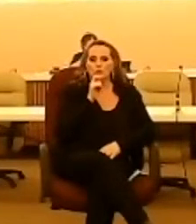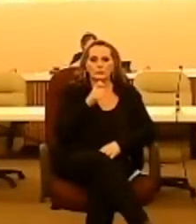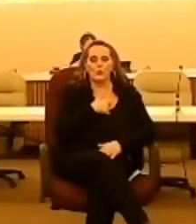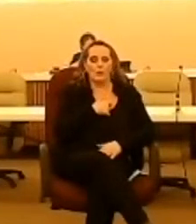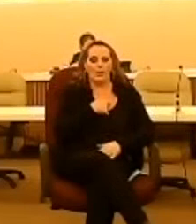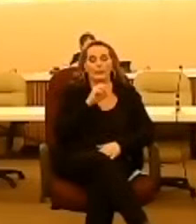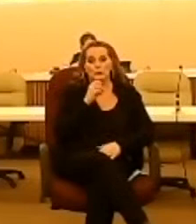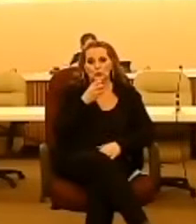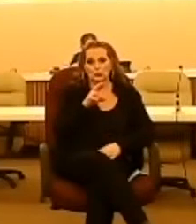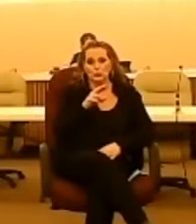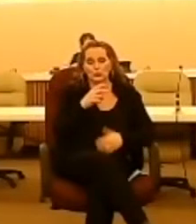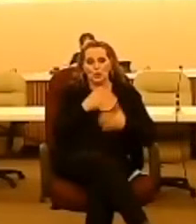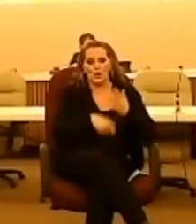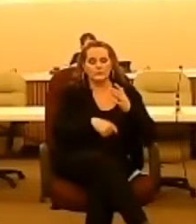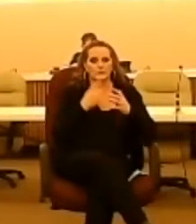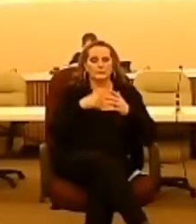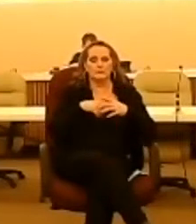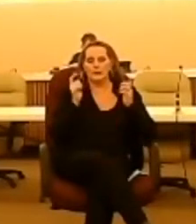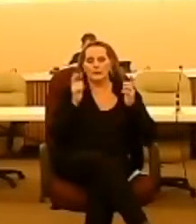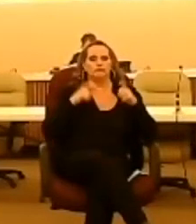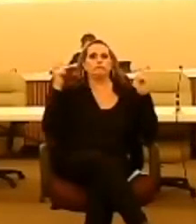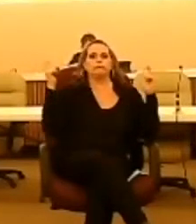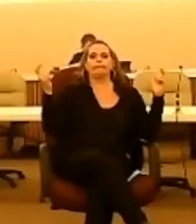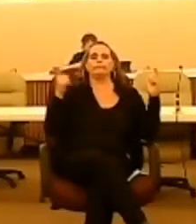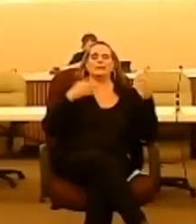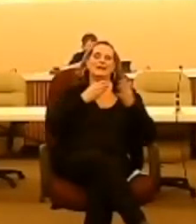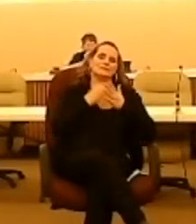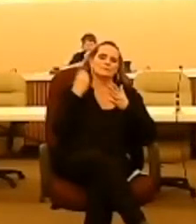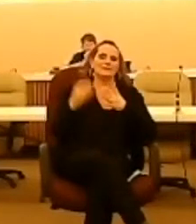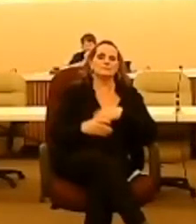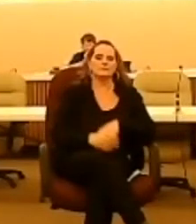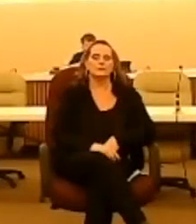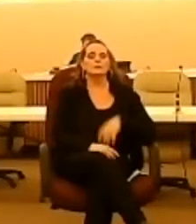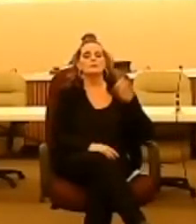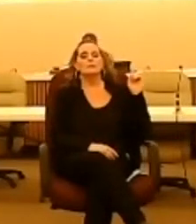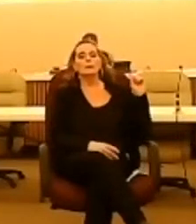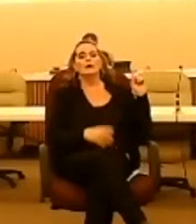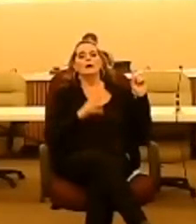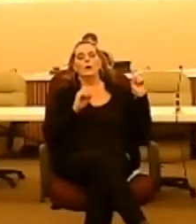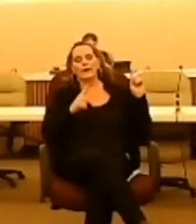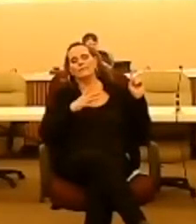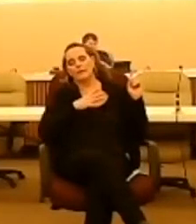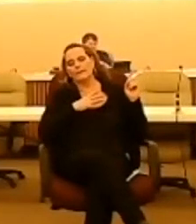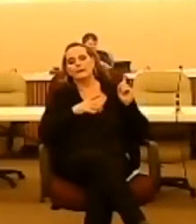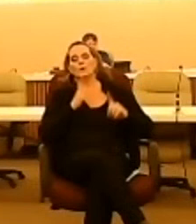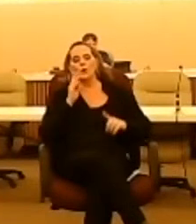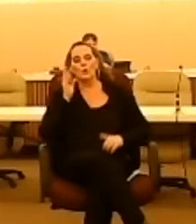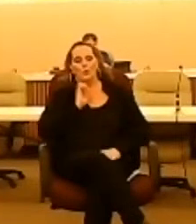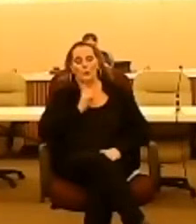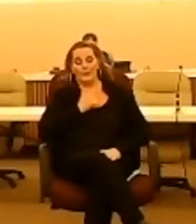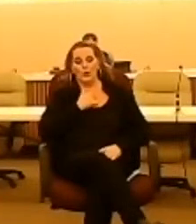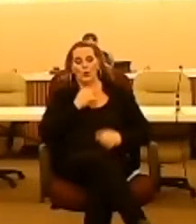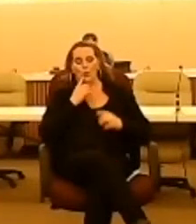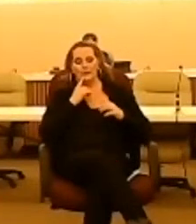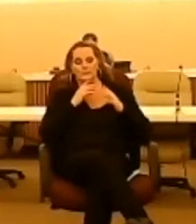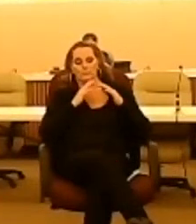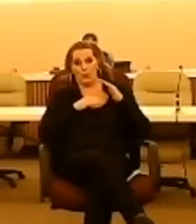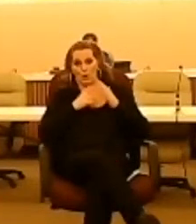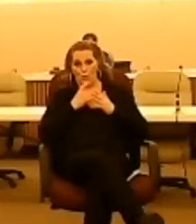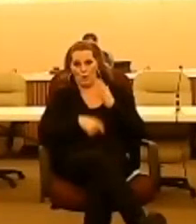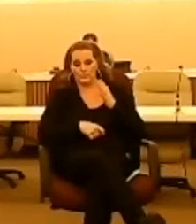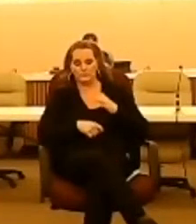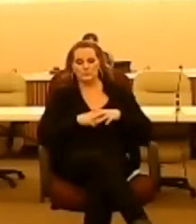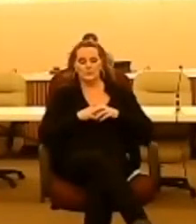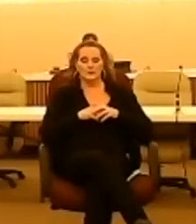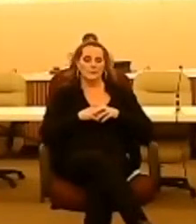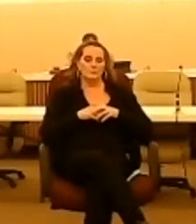to be. Exorbitant. Yeah. Right. Yeah. Okay. So like I said, we know it's below the threshold because it's going to be less than